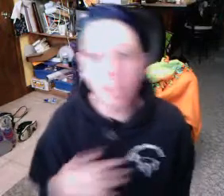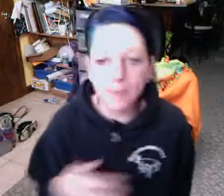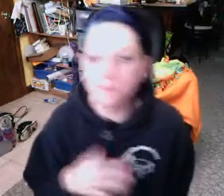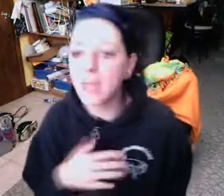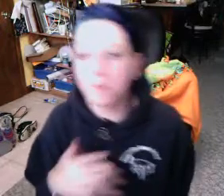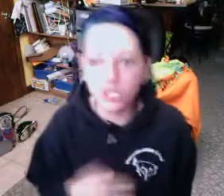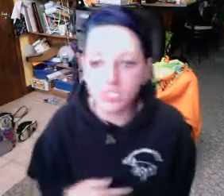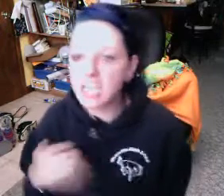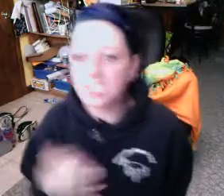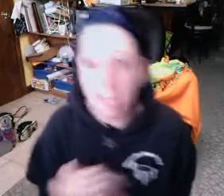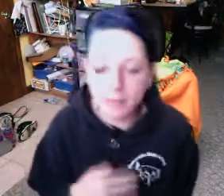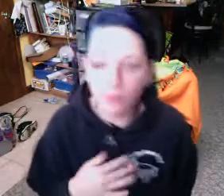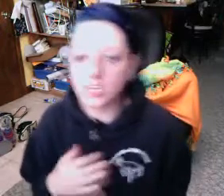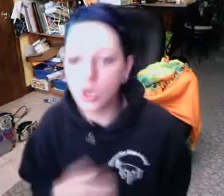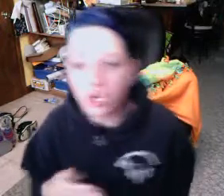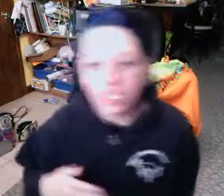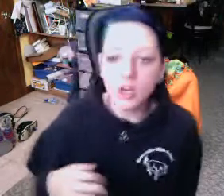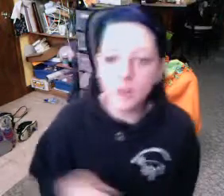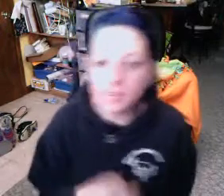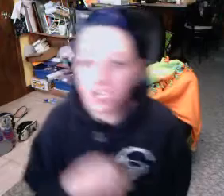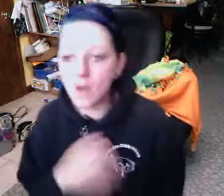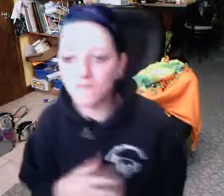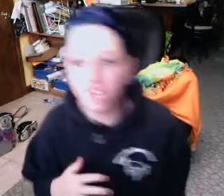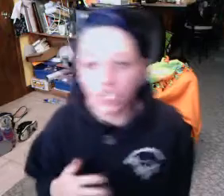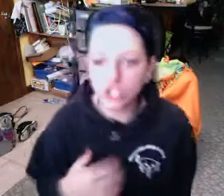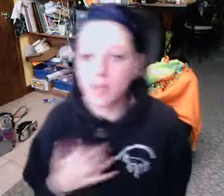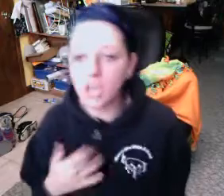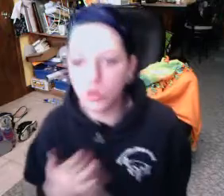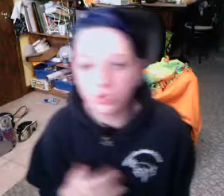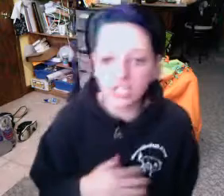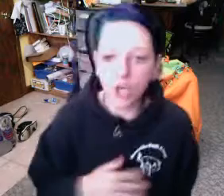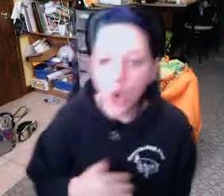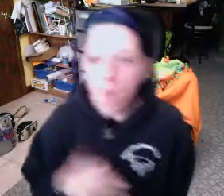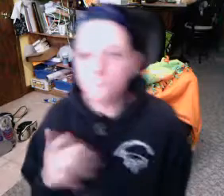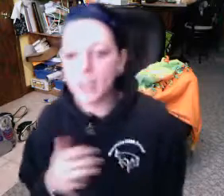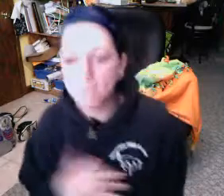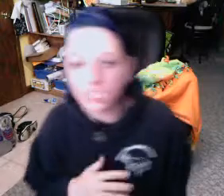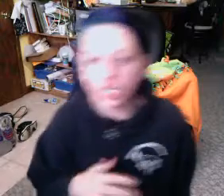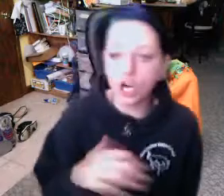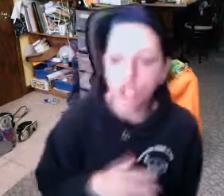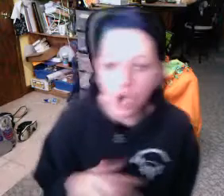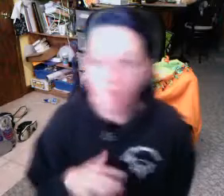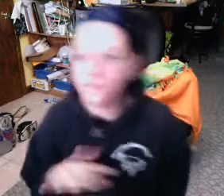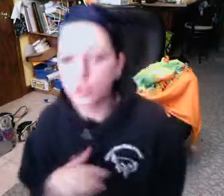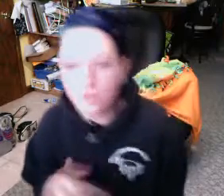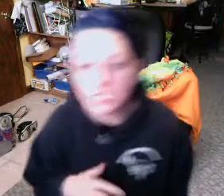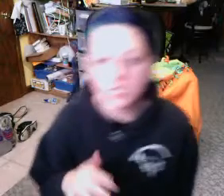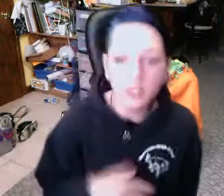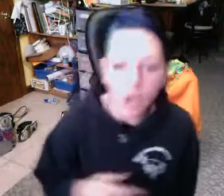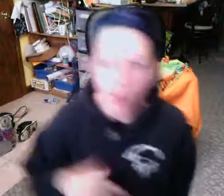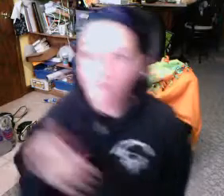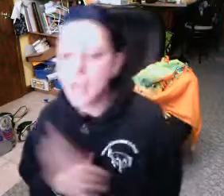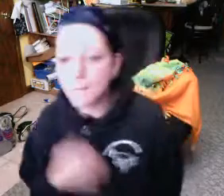deep in that pussy, Tamarino, she wanna be the one, fuck her to my own single, break a bitch heart, no future Miss Cleo, snap